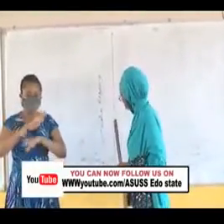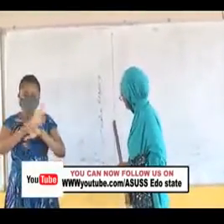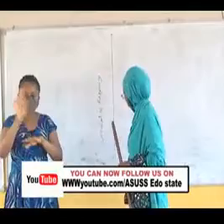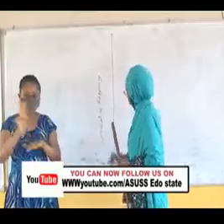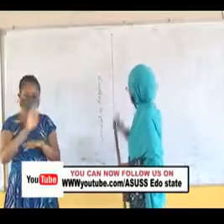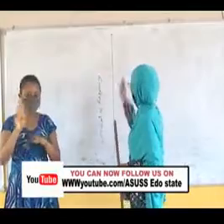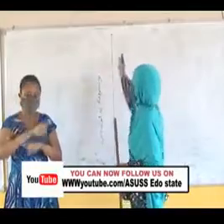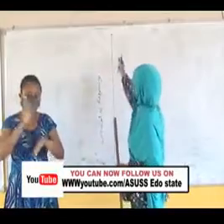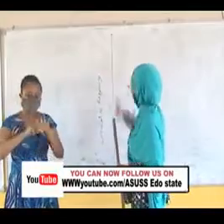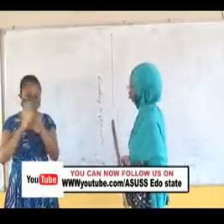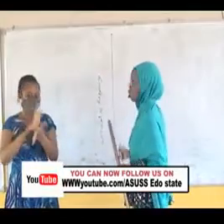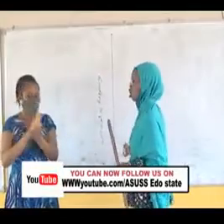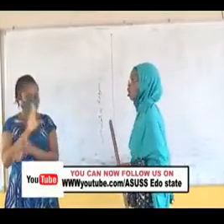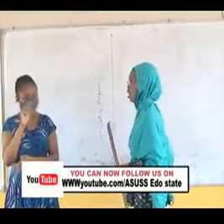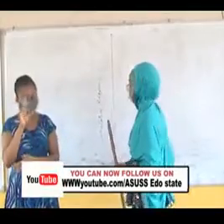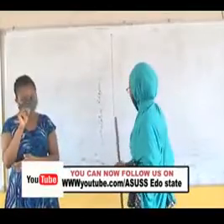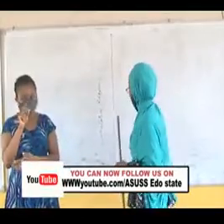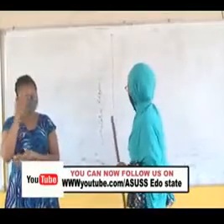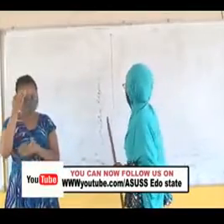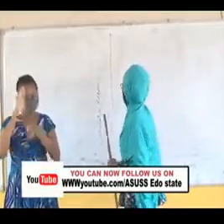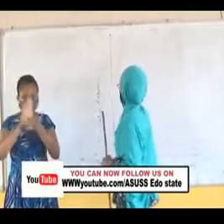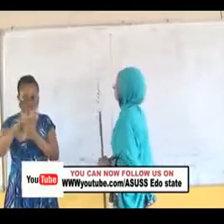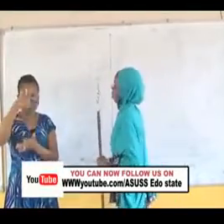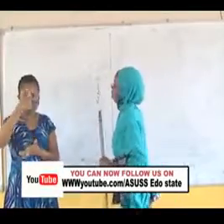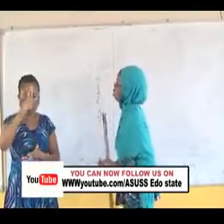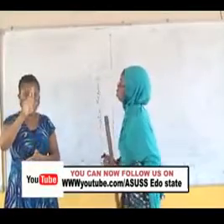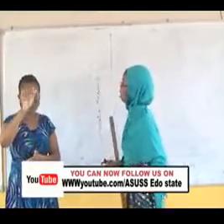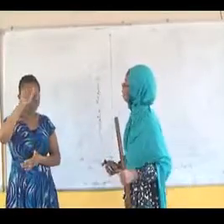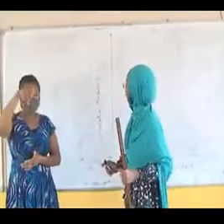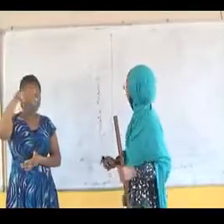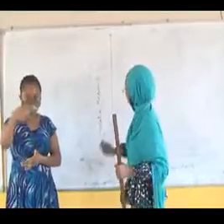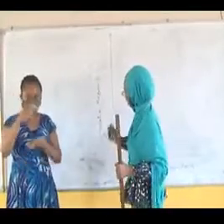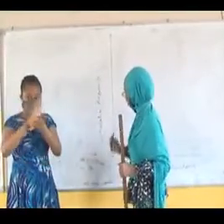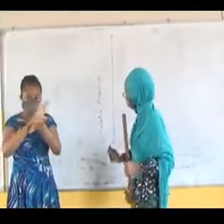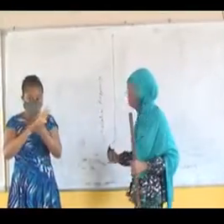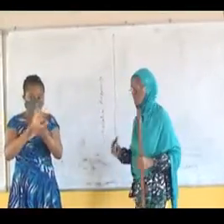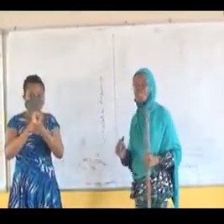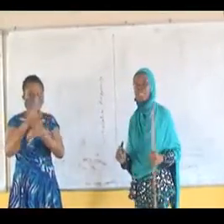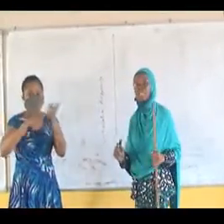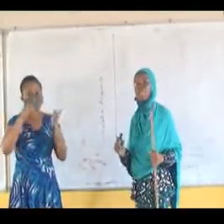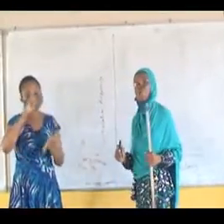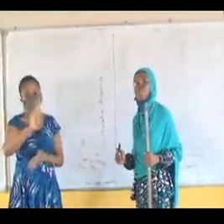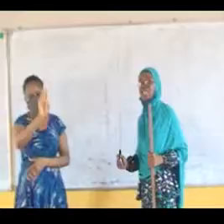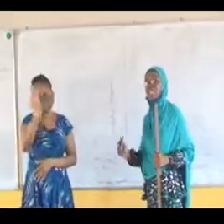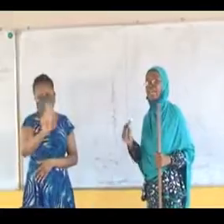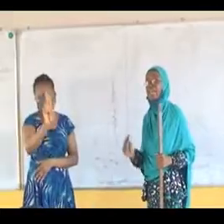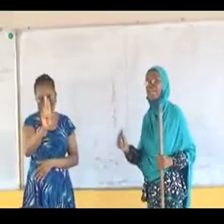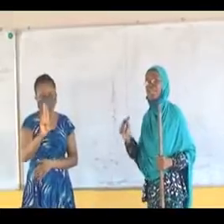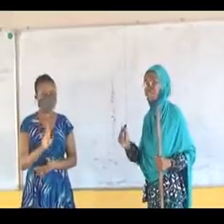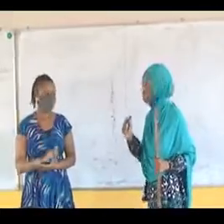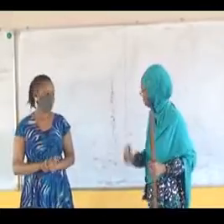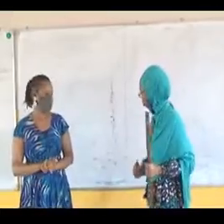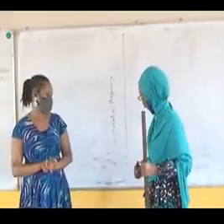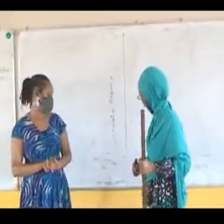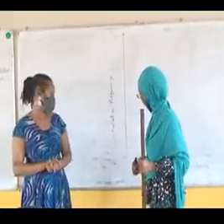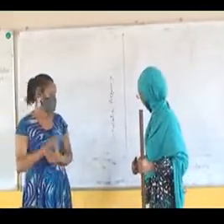graph. This is your graph. Like we said, is a graph of cumulative frequency against